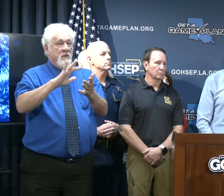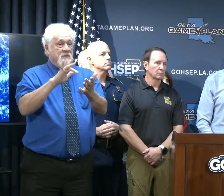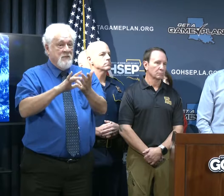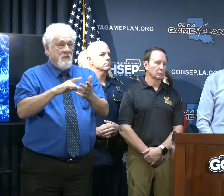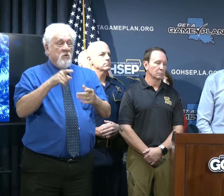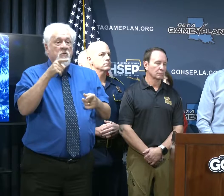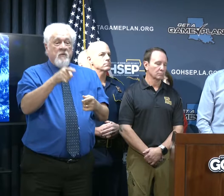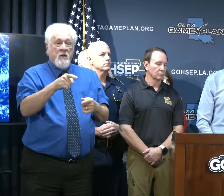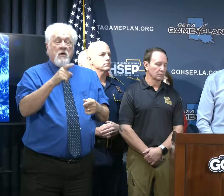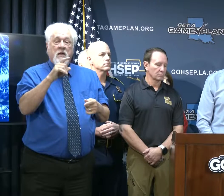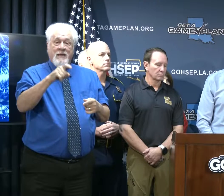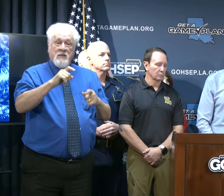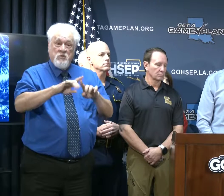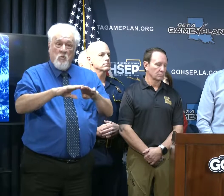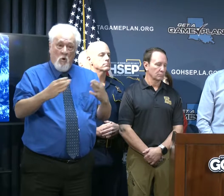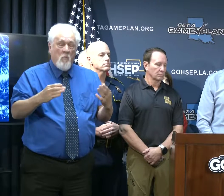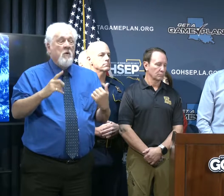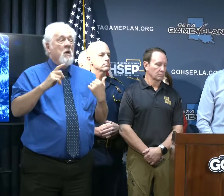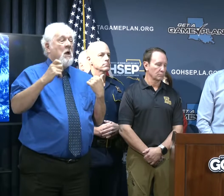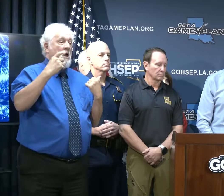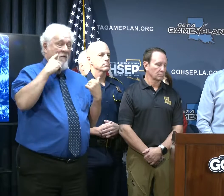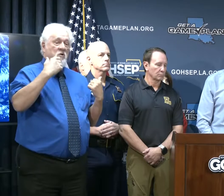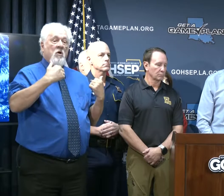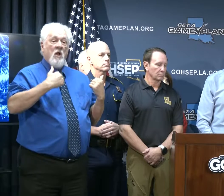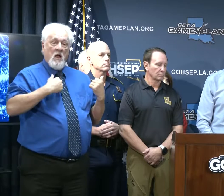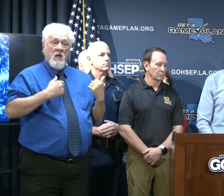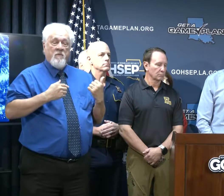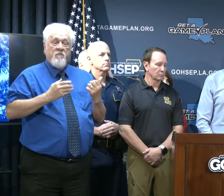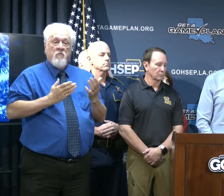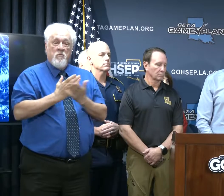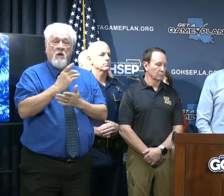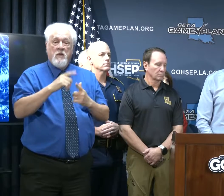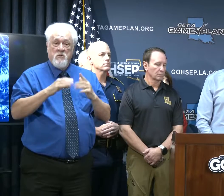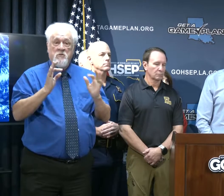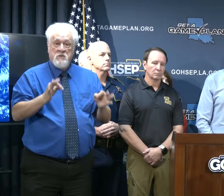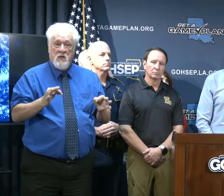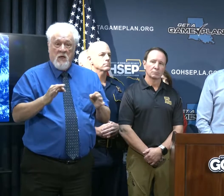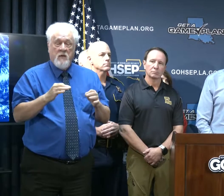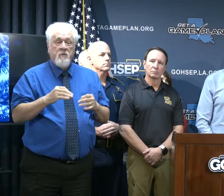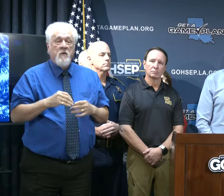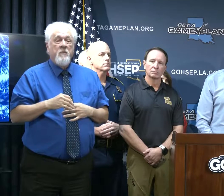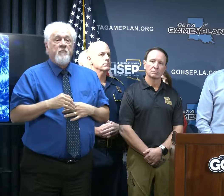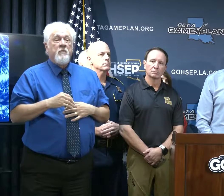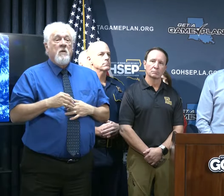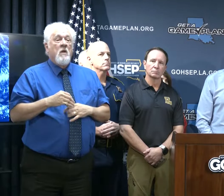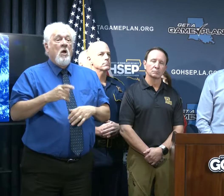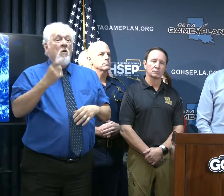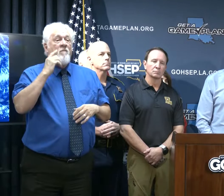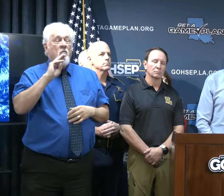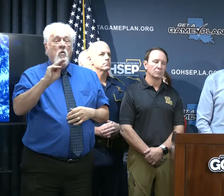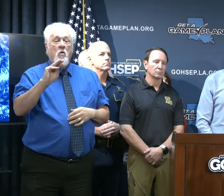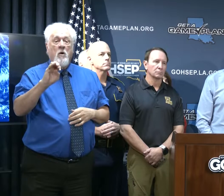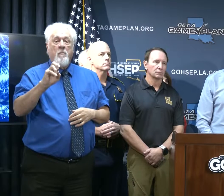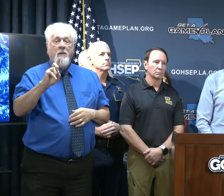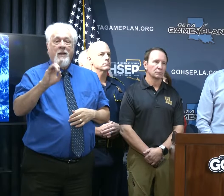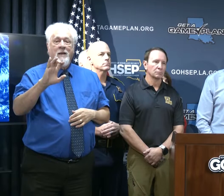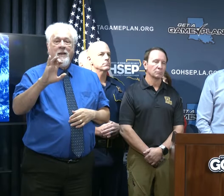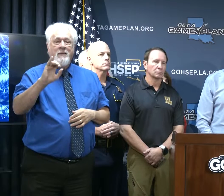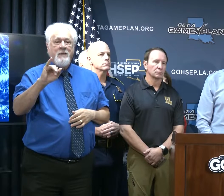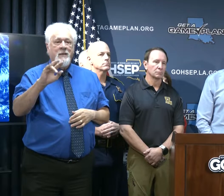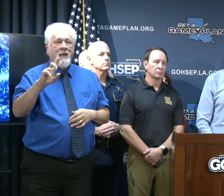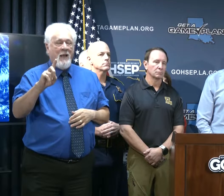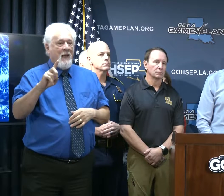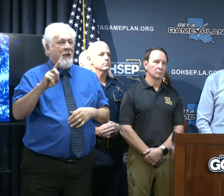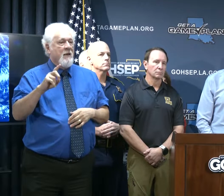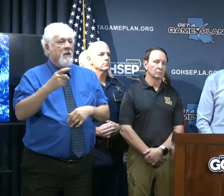if it needs to open, then the governor has that discretion. As far as our Medicaid patients.